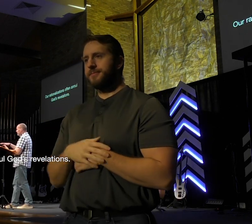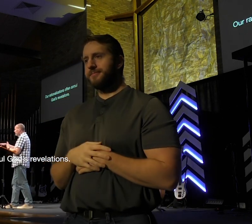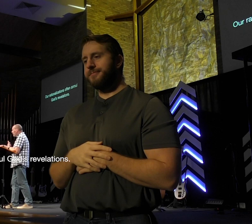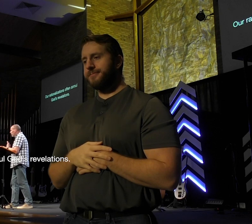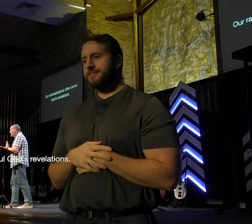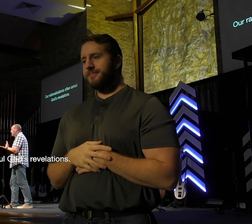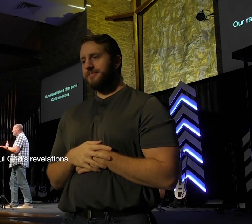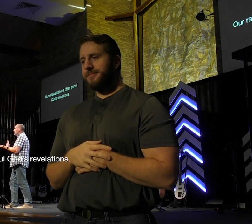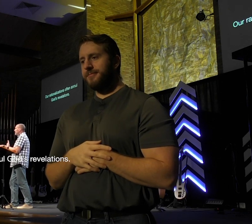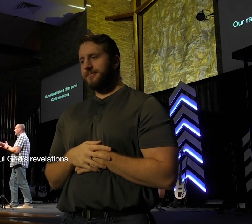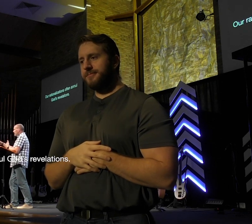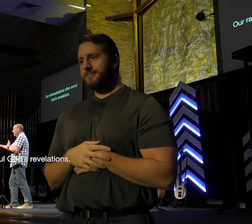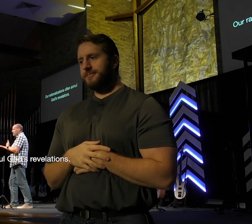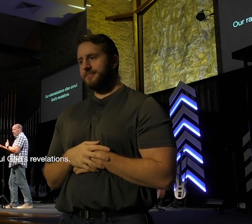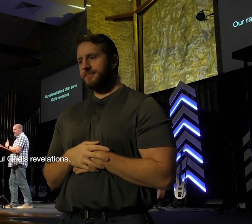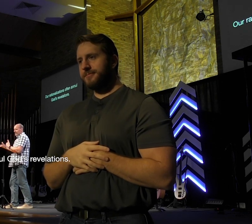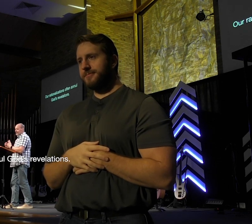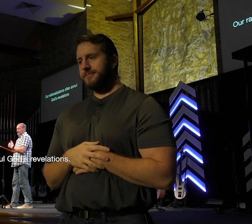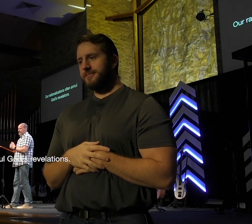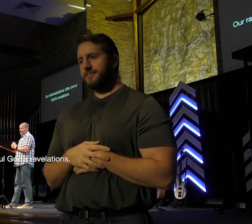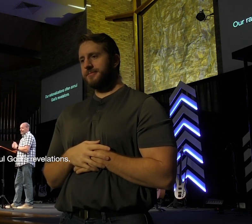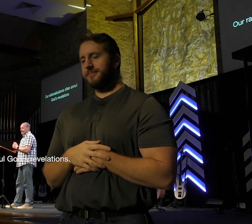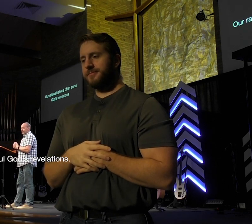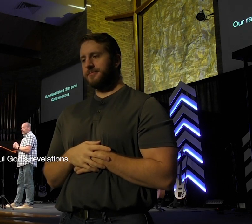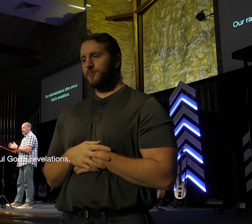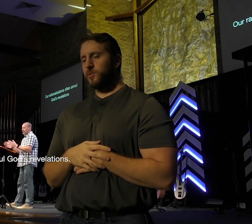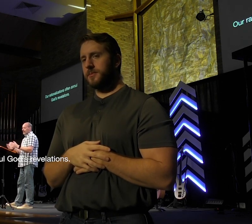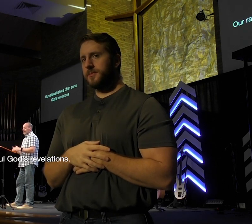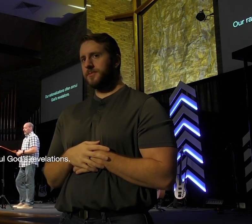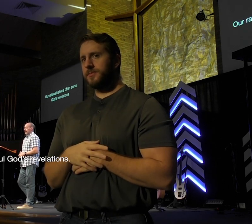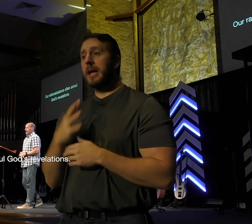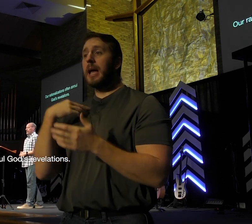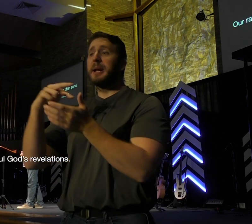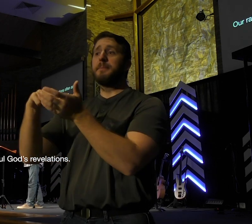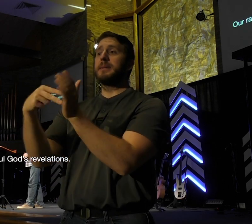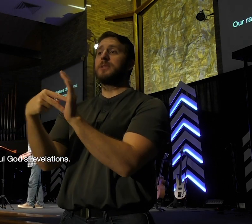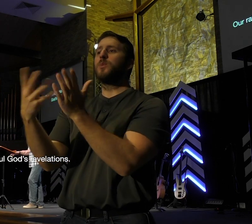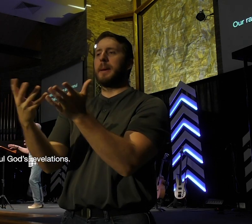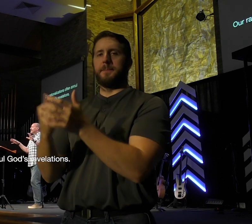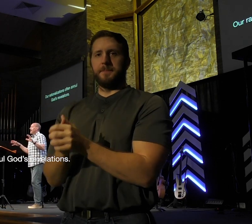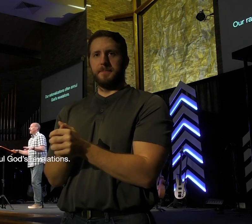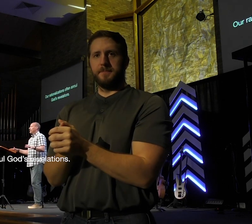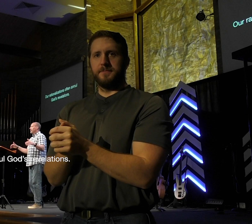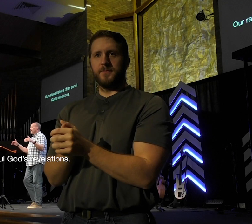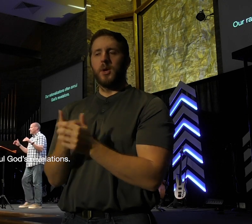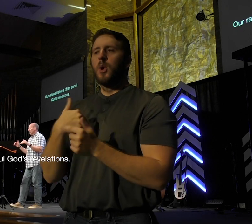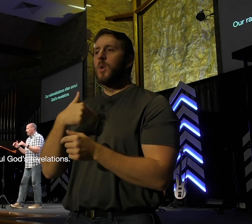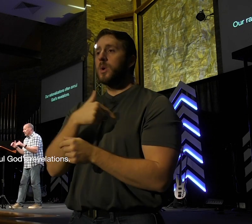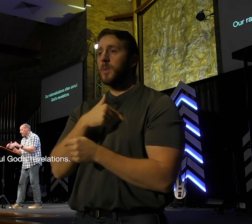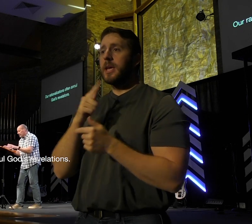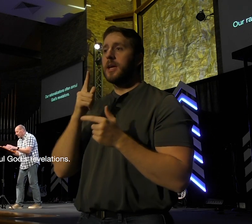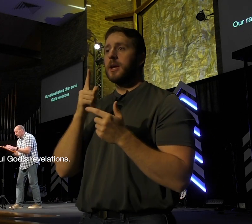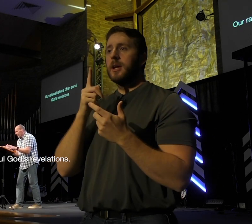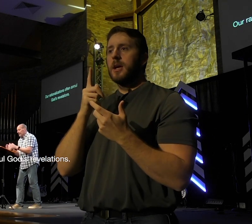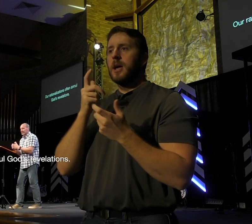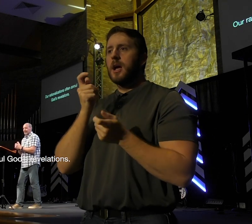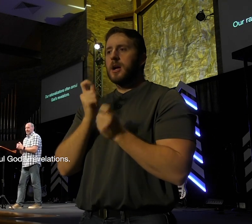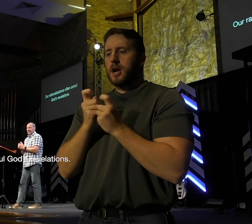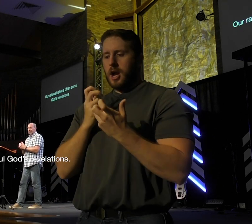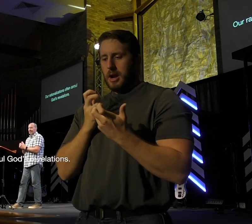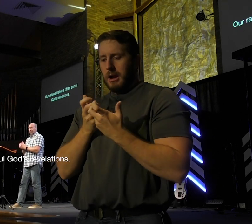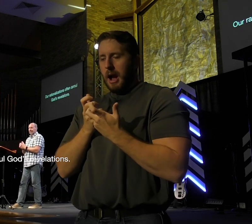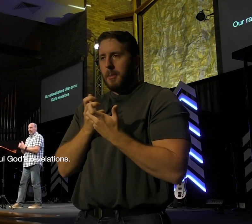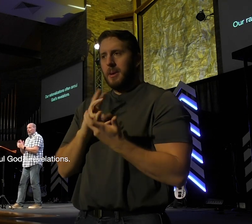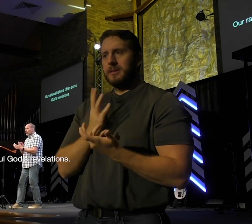often annul God's revelations. Here's what I mean by that. When we compromise our Christian